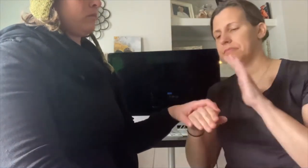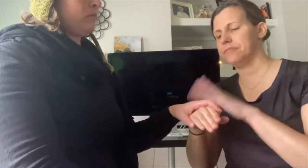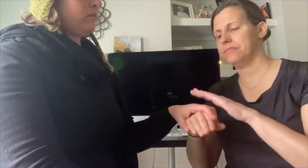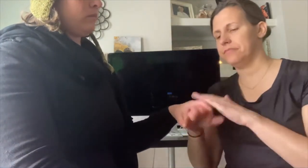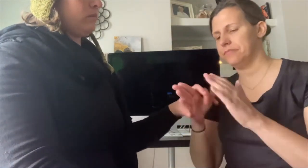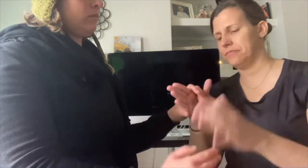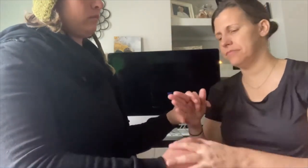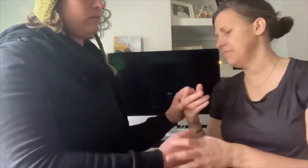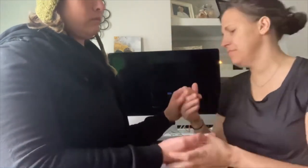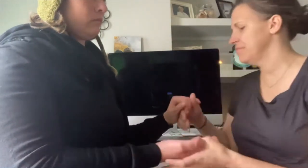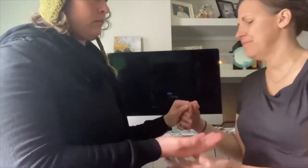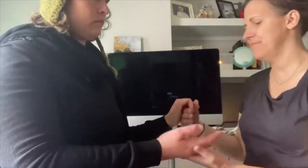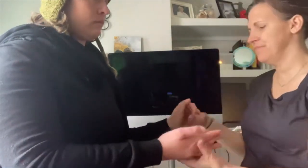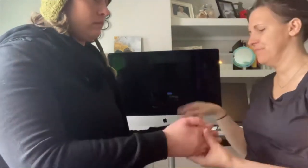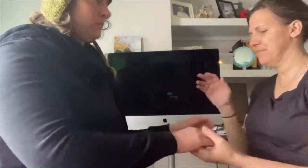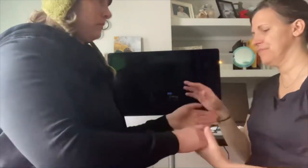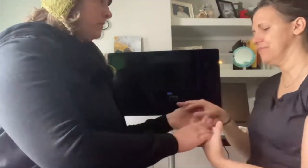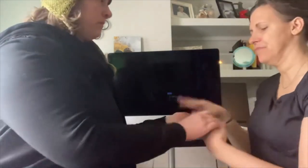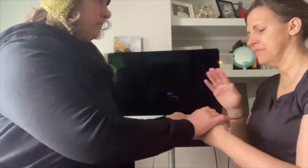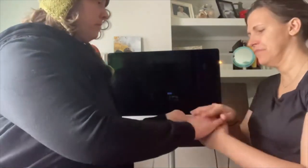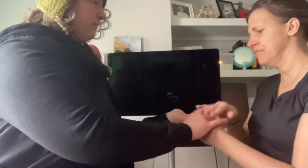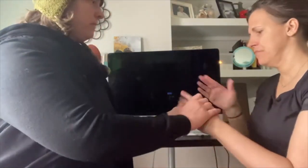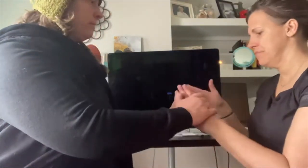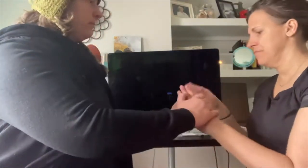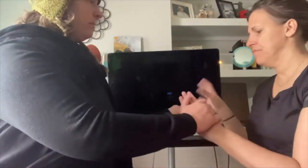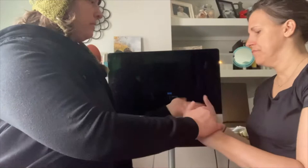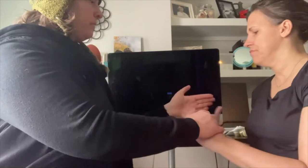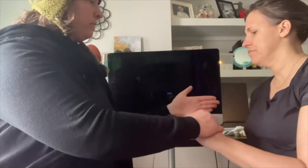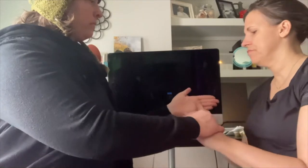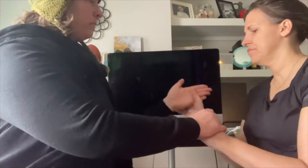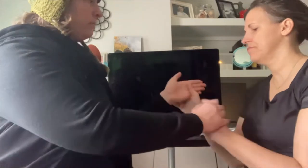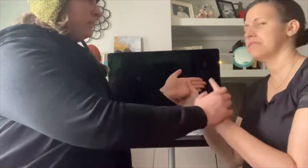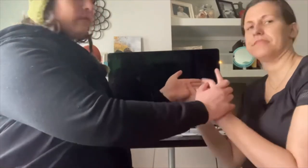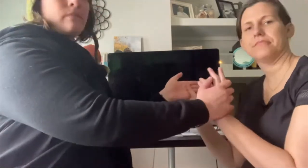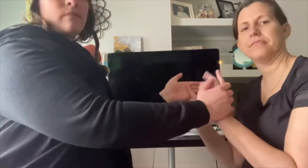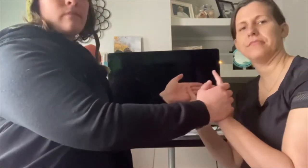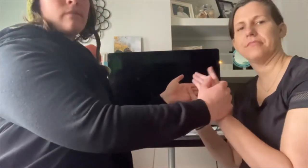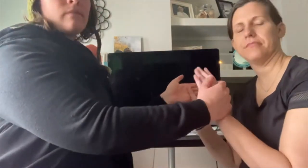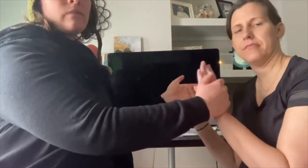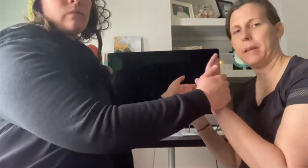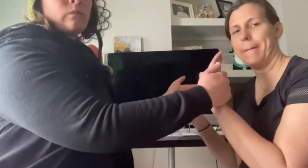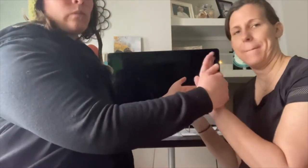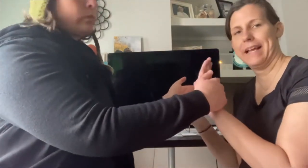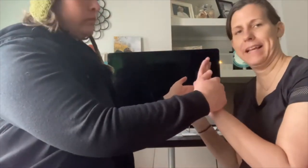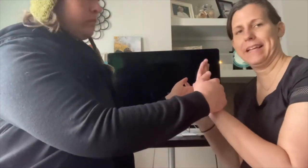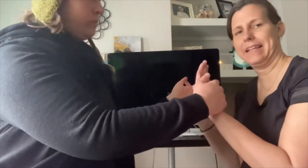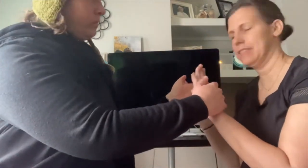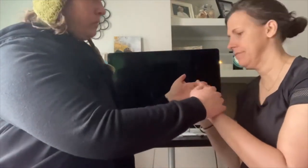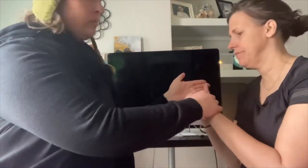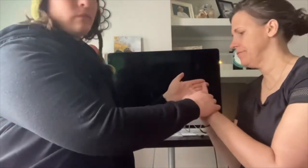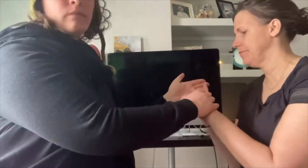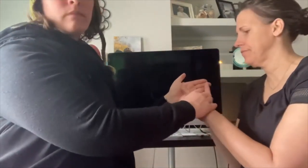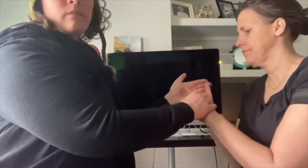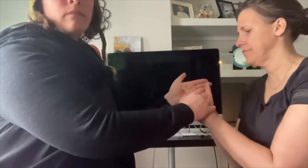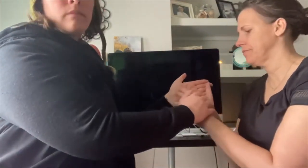palm, whereas the letter L is made by connecting the dot 1, 2, and dot